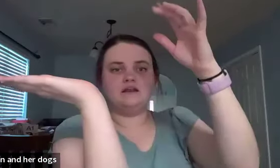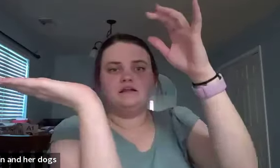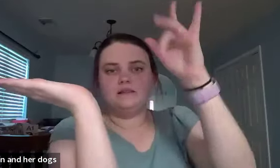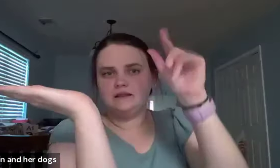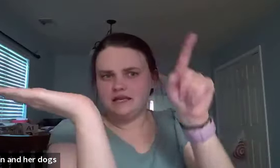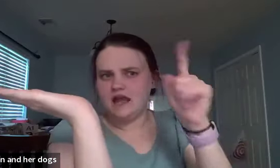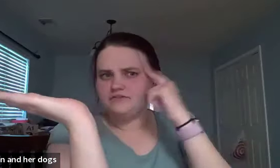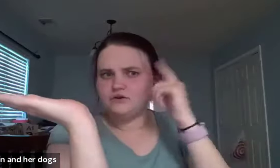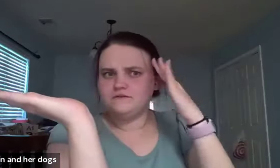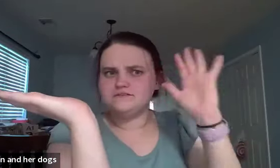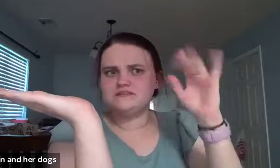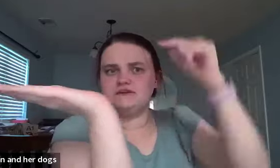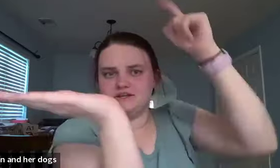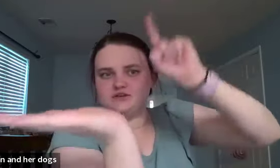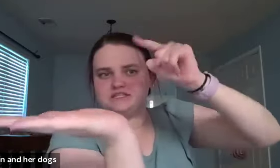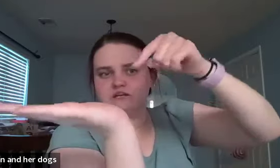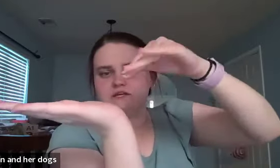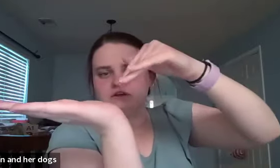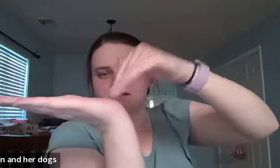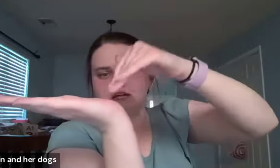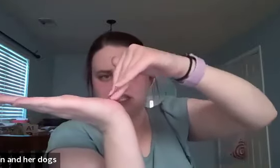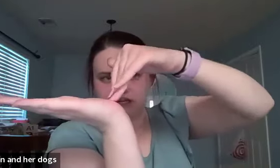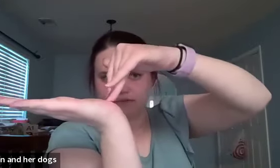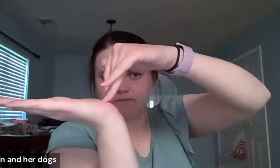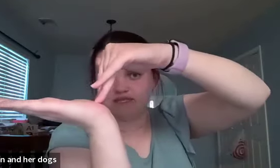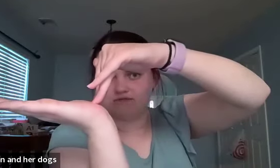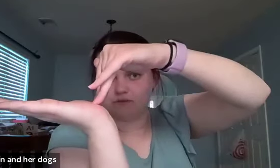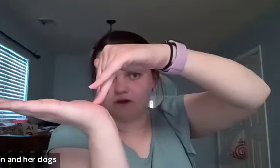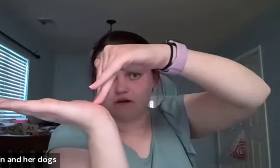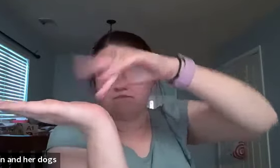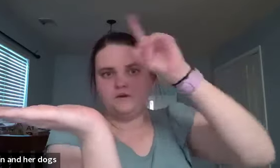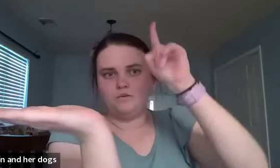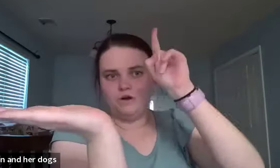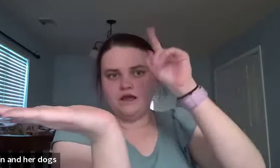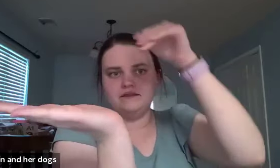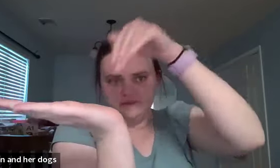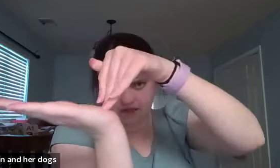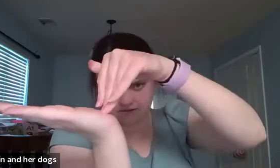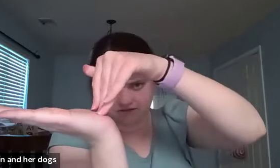And Lydia, I don't know if you've seen the video. So it's going to be, you're going to touch here at the base of your palm. 1,000.